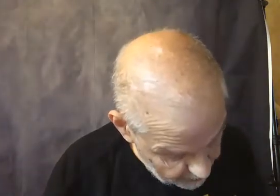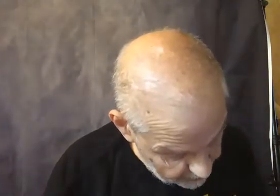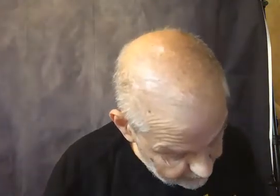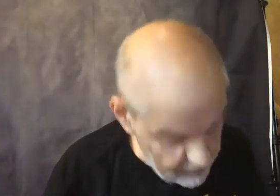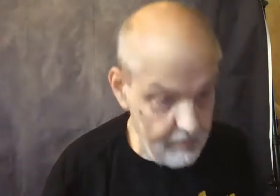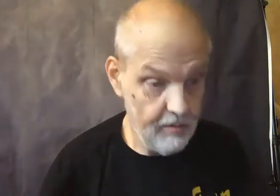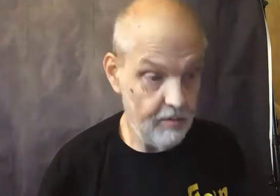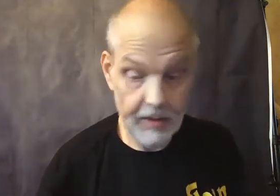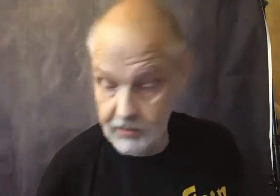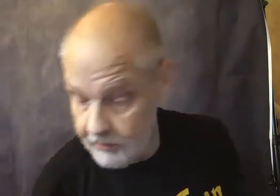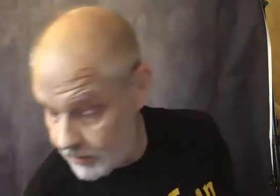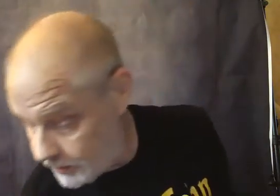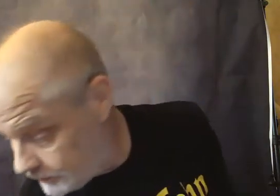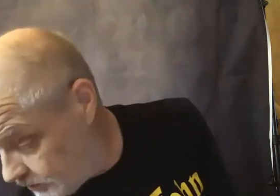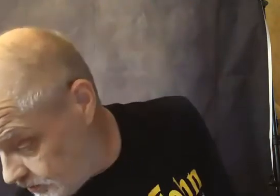25, page 25.